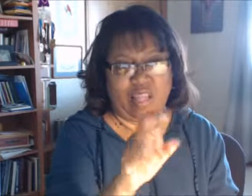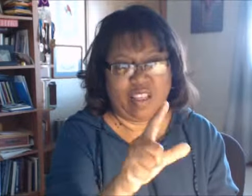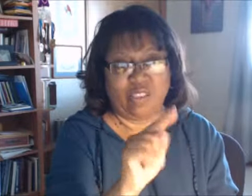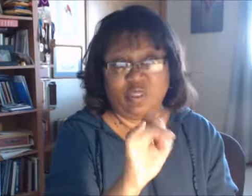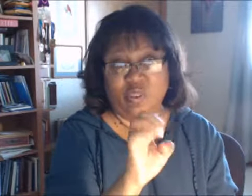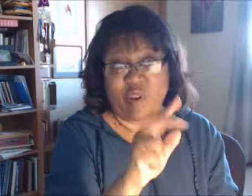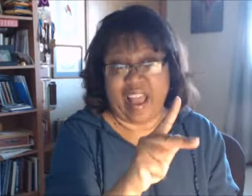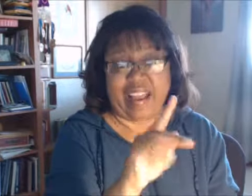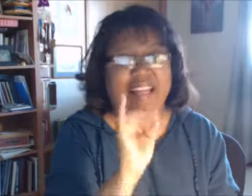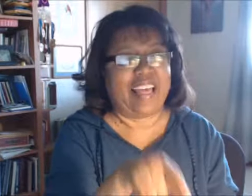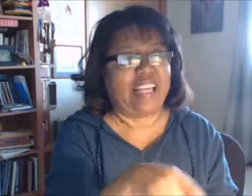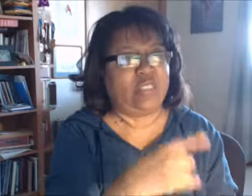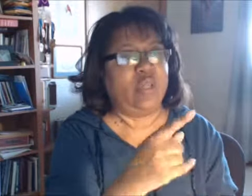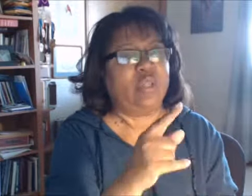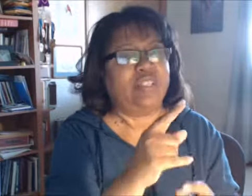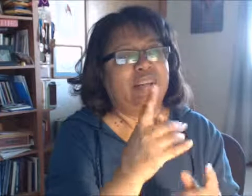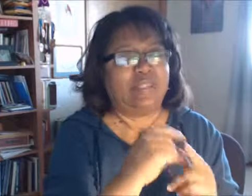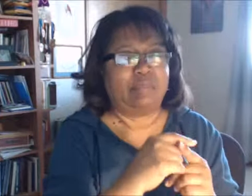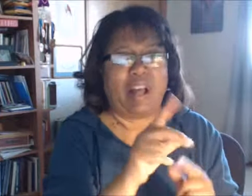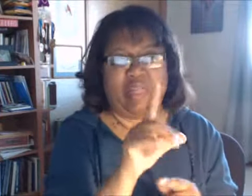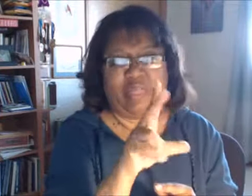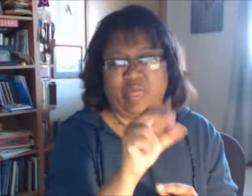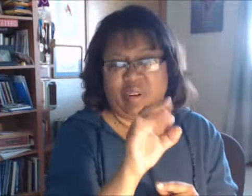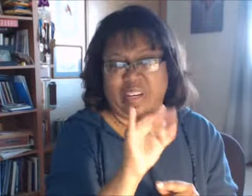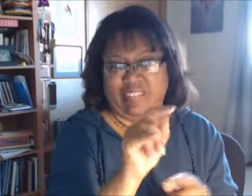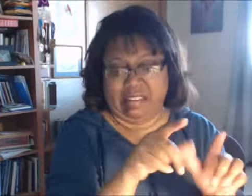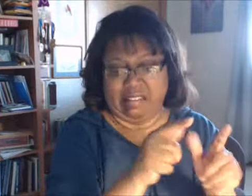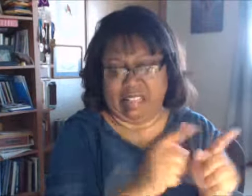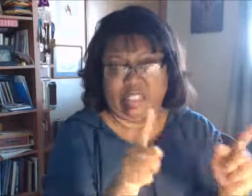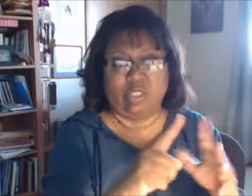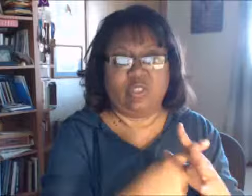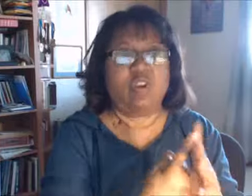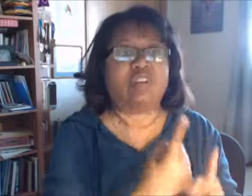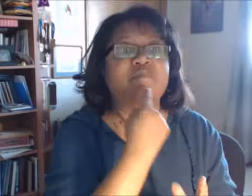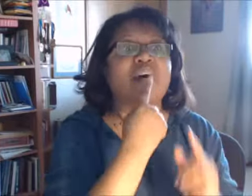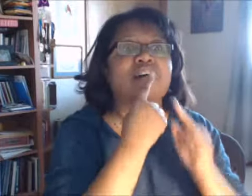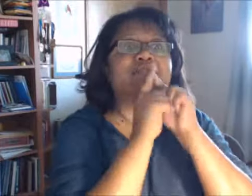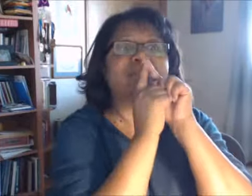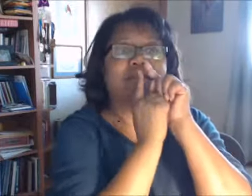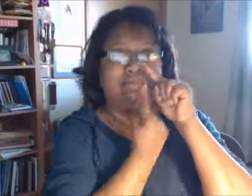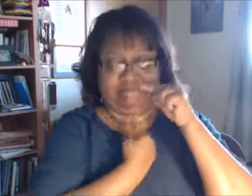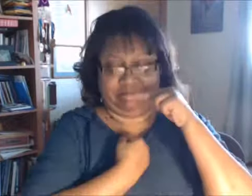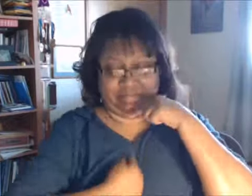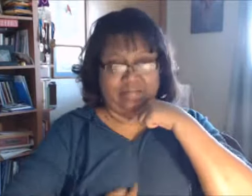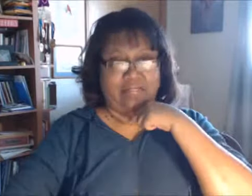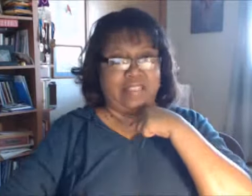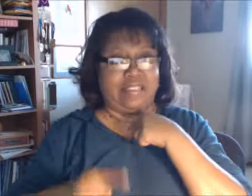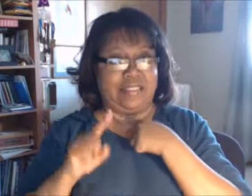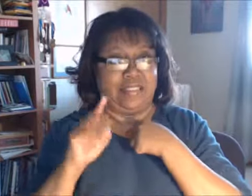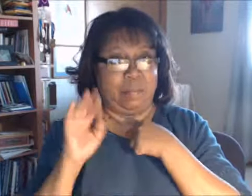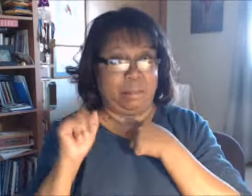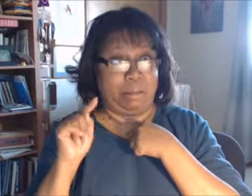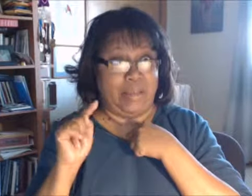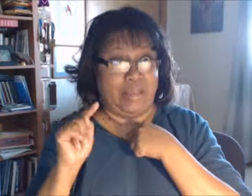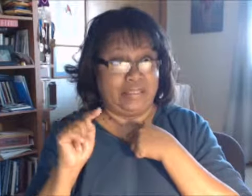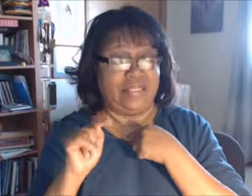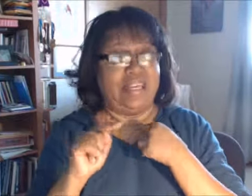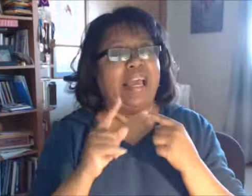this is a tube that's about 30 feet in length that starts at the mouth and ends at the anus. The alimentary canal consists of an oral